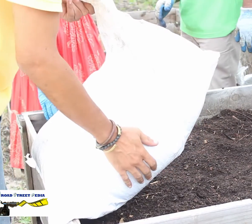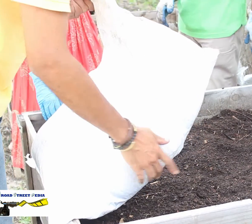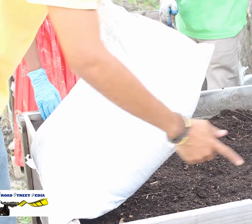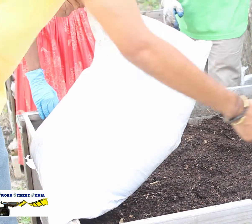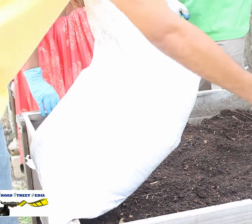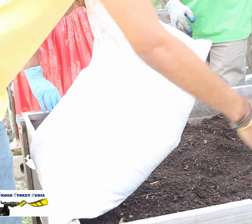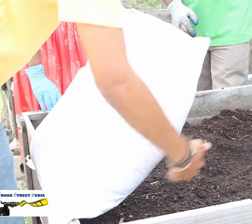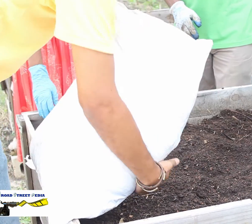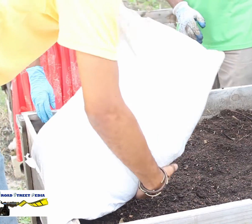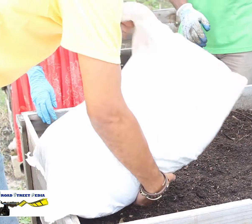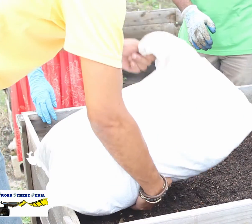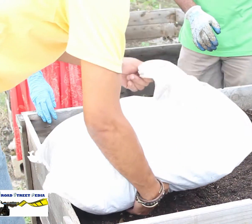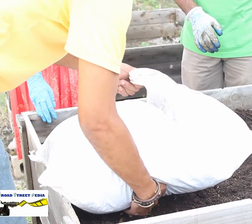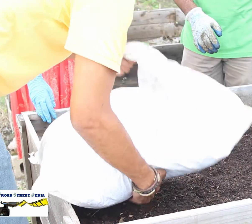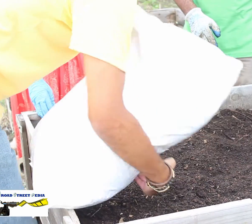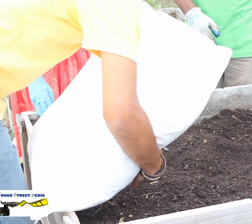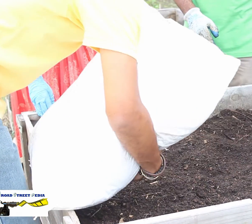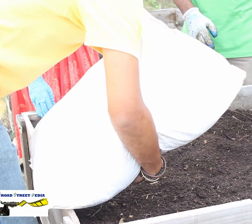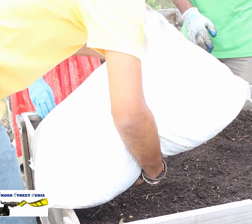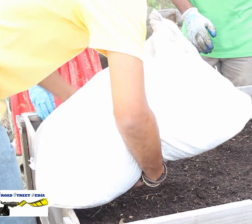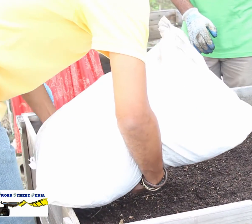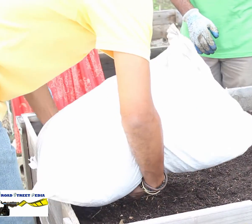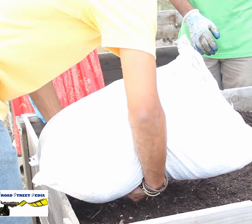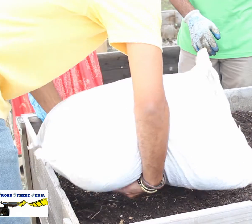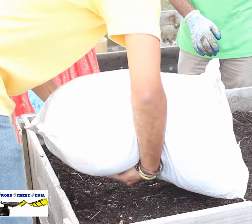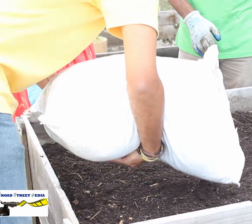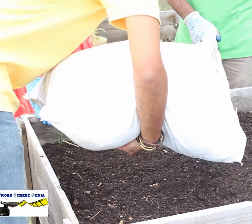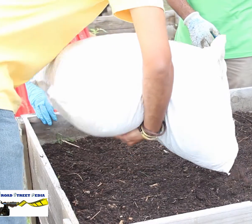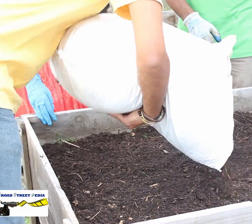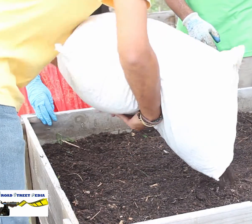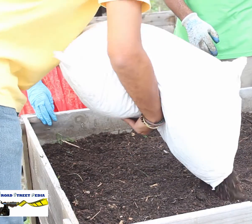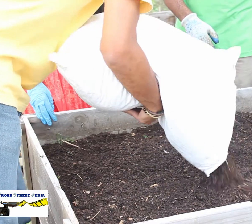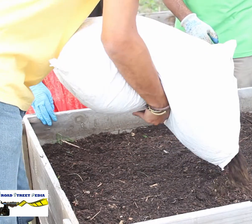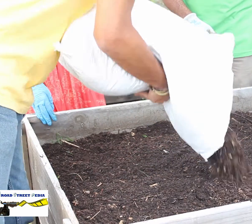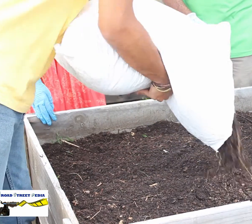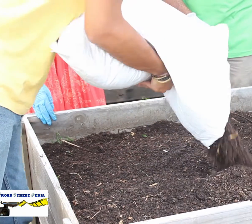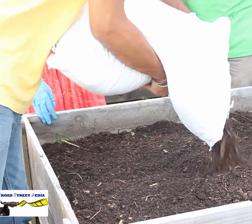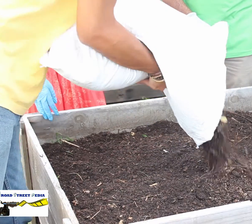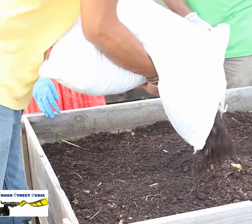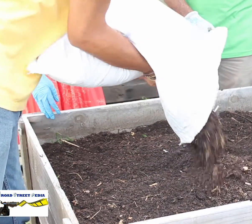You have 7. You have, they bought 7 I bags. put half of that. Half.